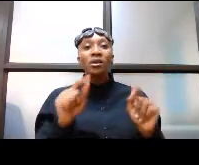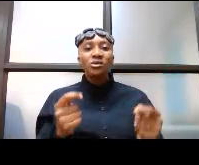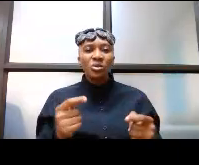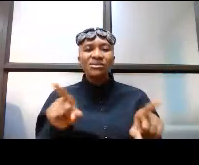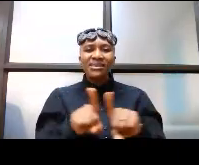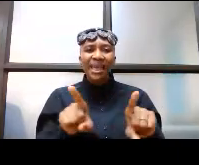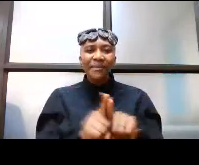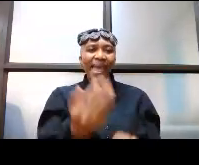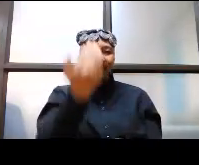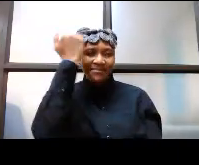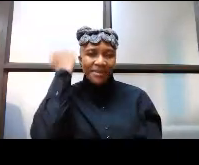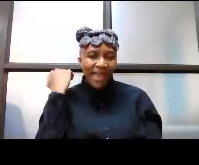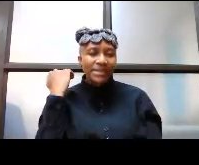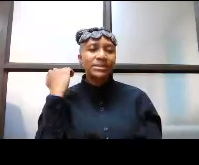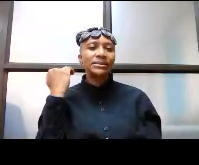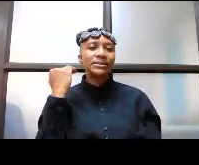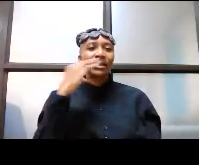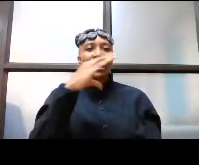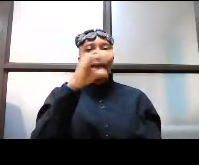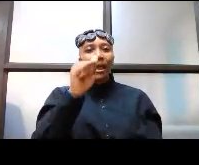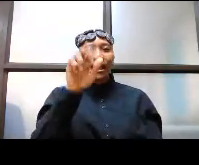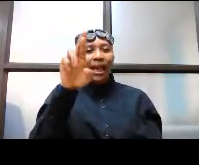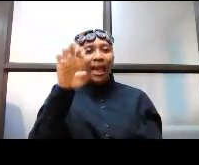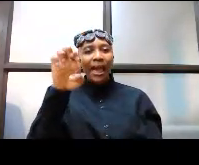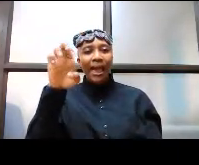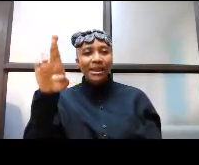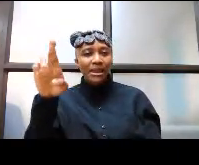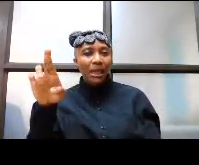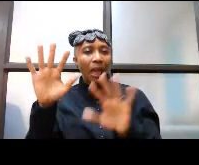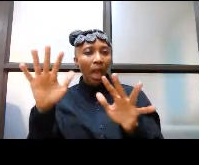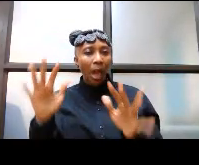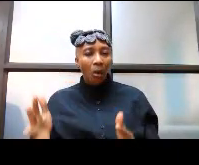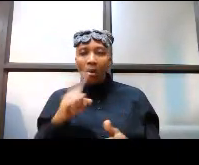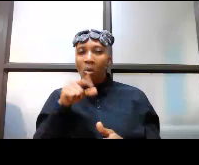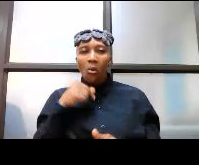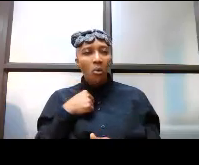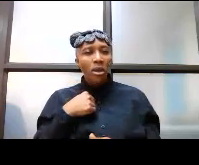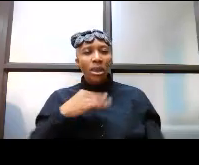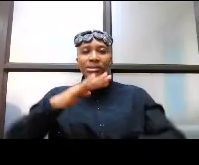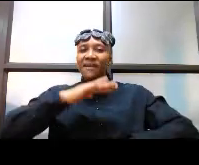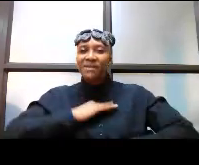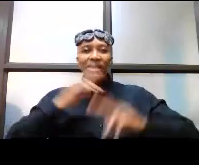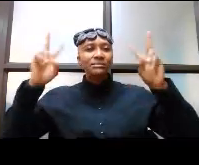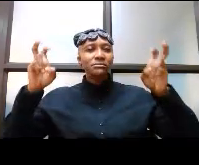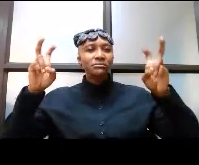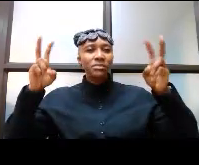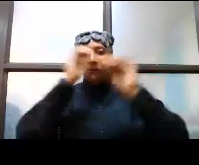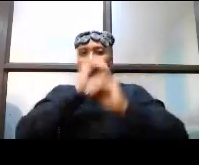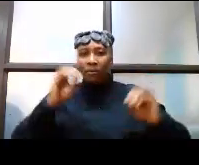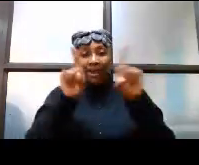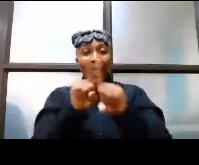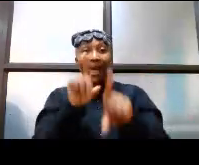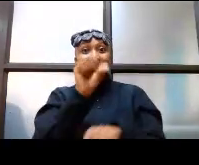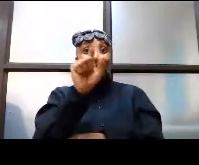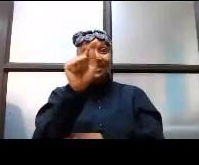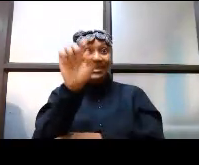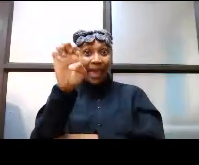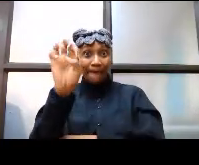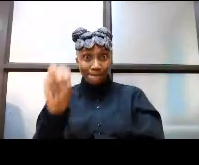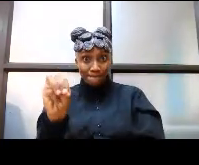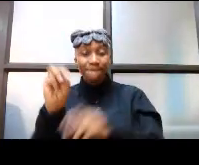careers. We did not have sufficient subjects like the STEM subjects in my school, which even